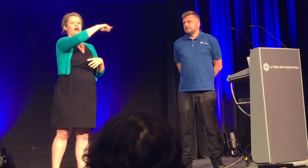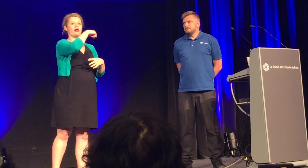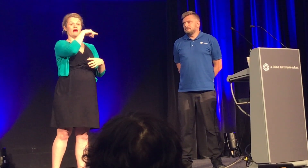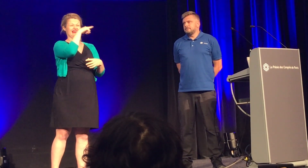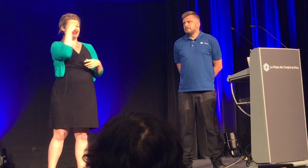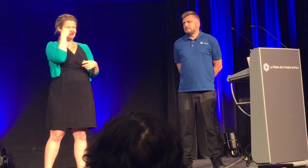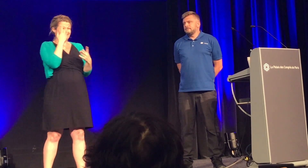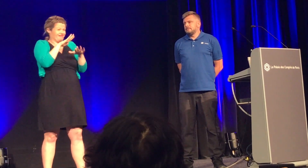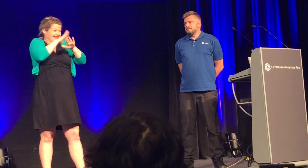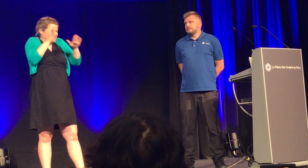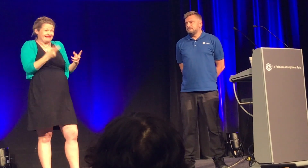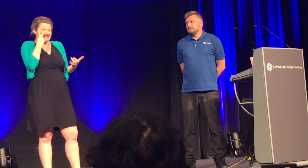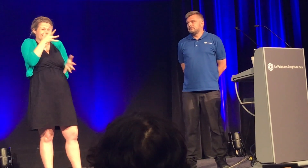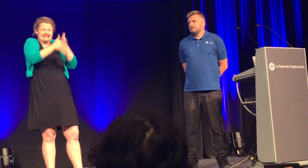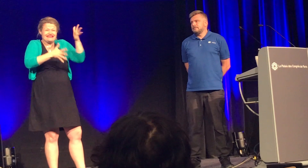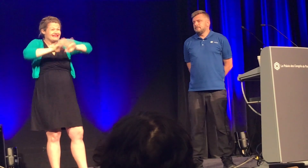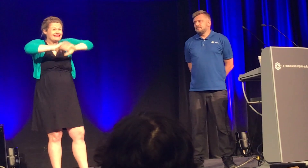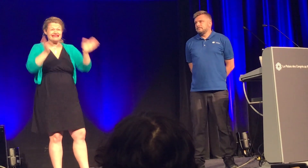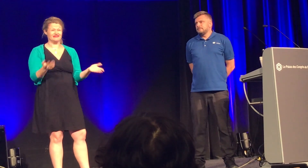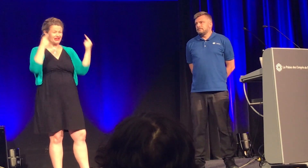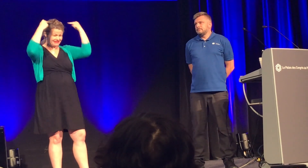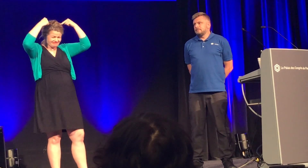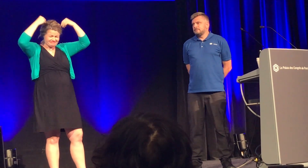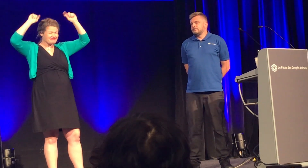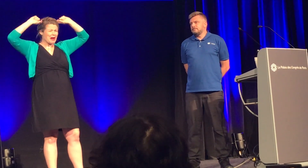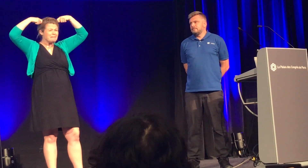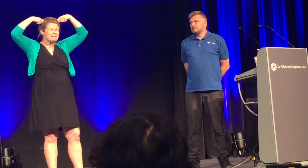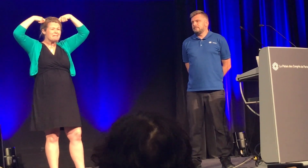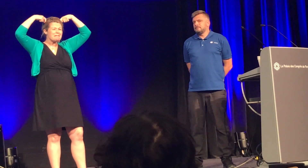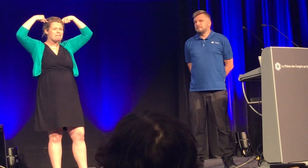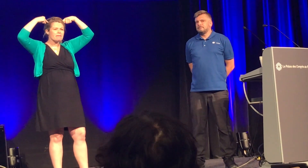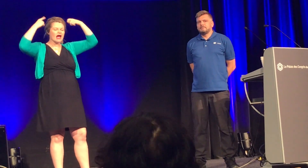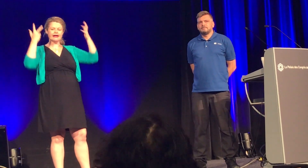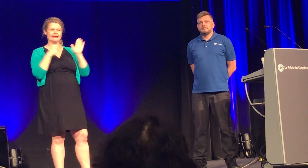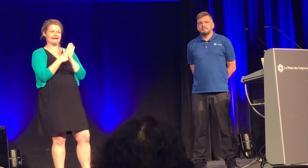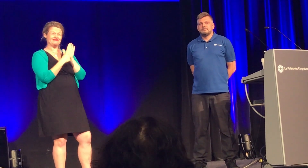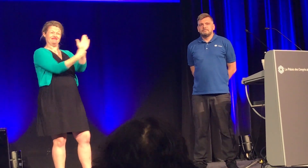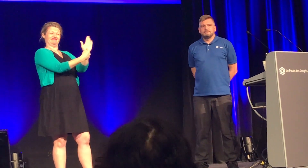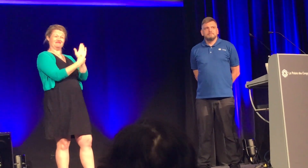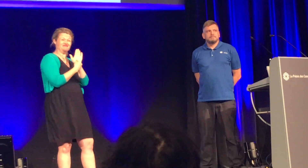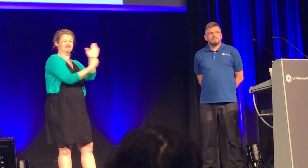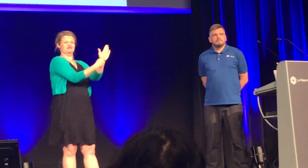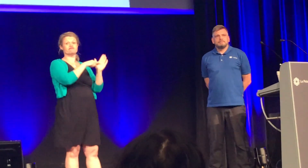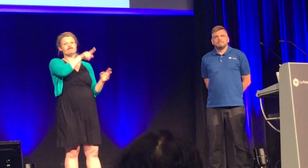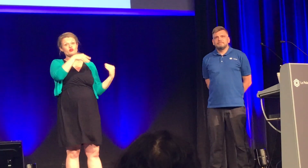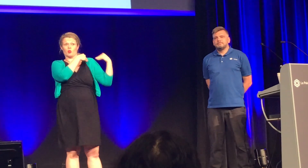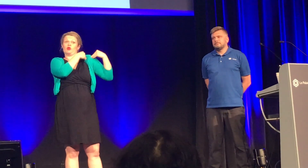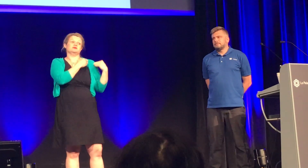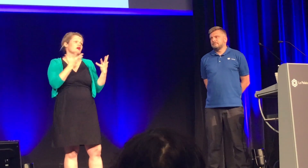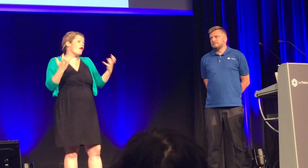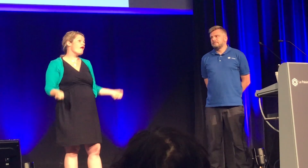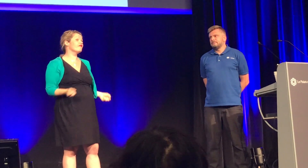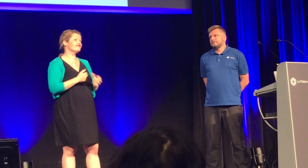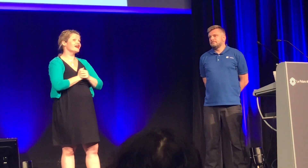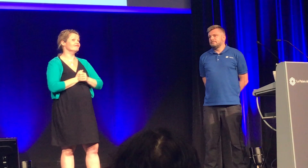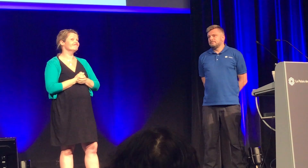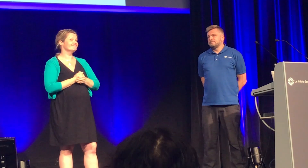We know that many deaf children are isolated in their own classrooms and they don't get exposed